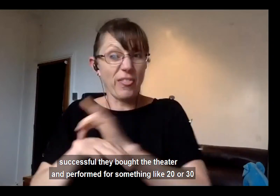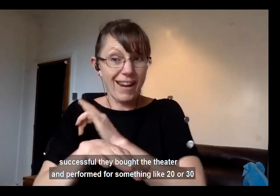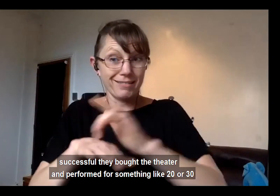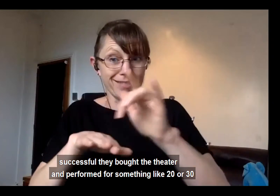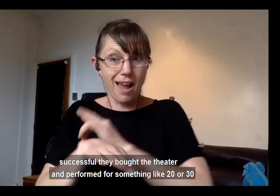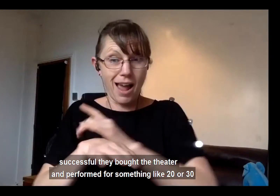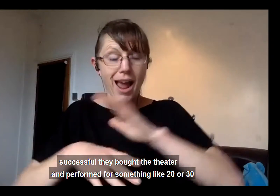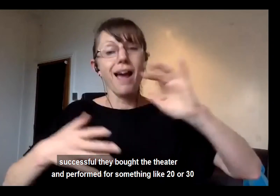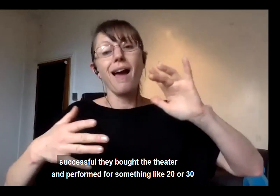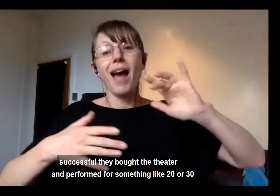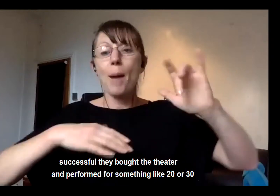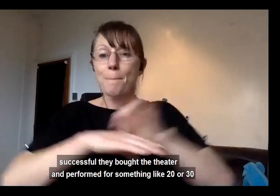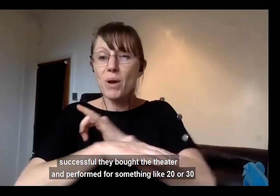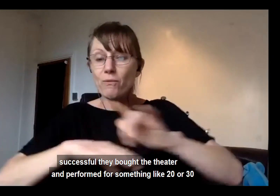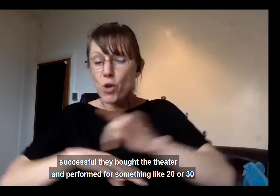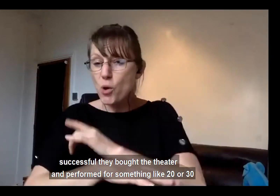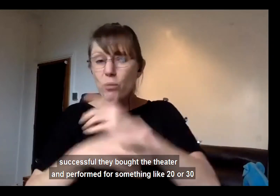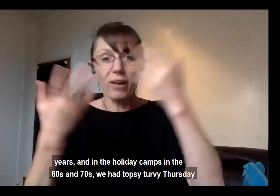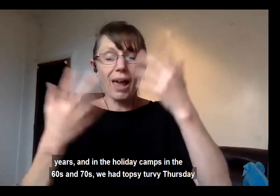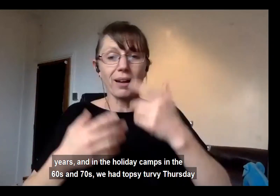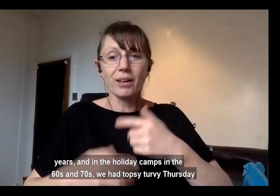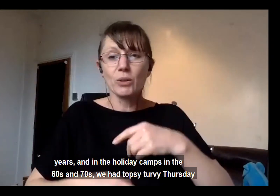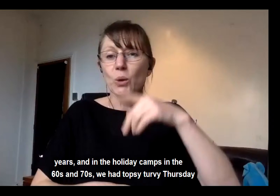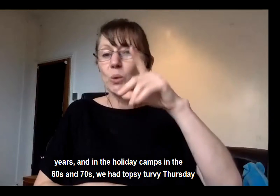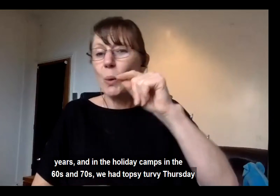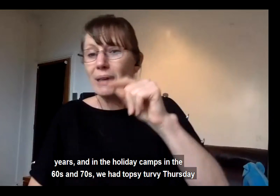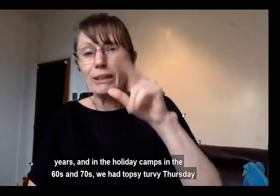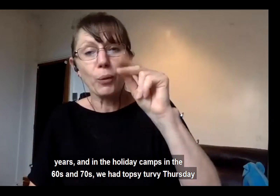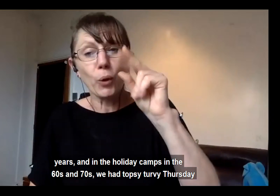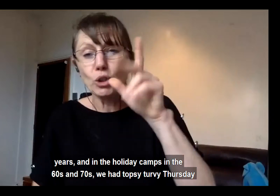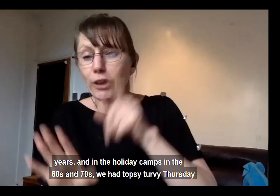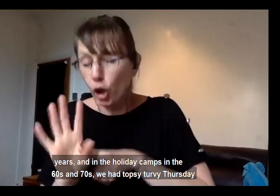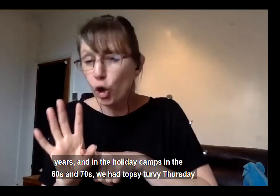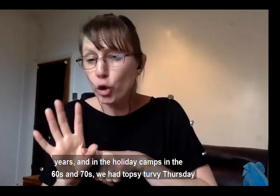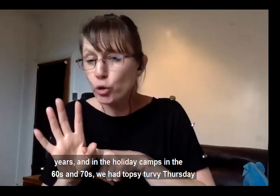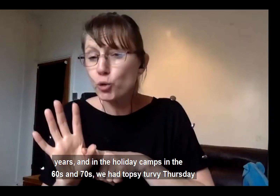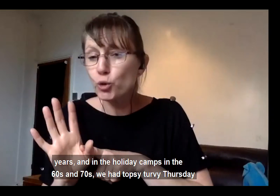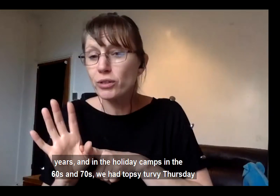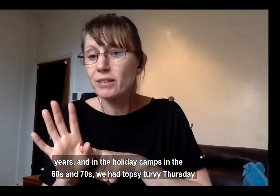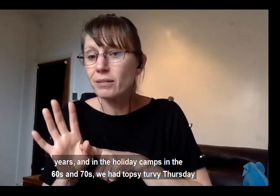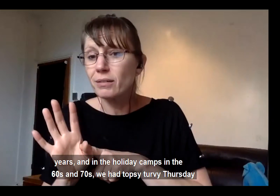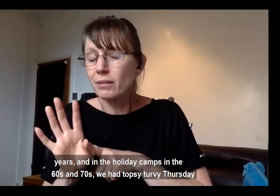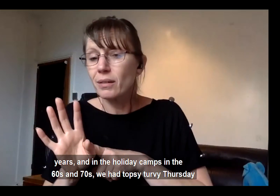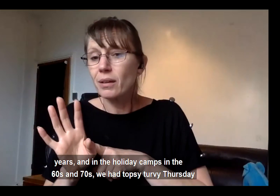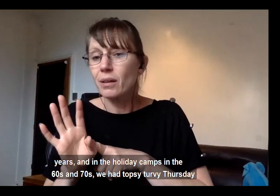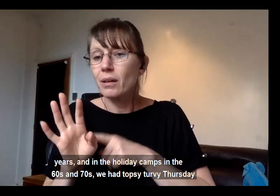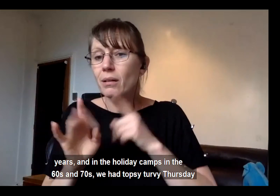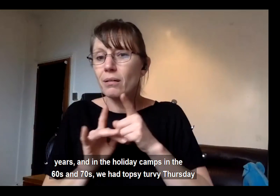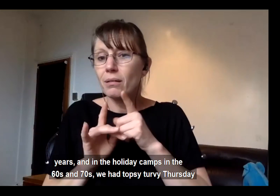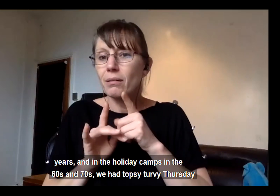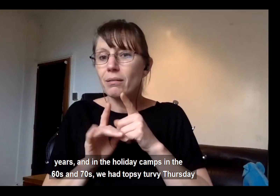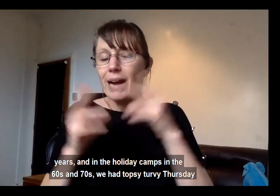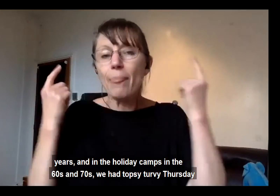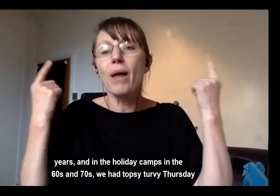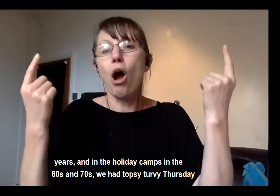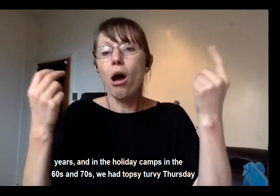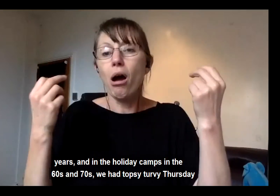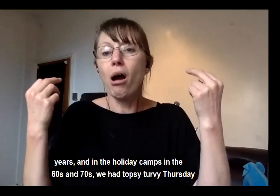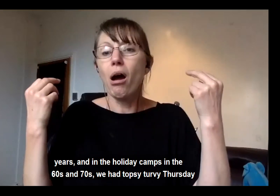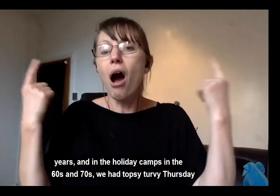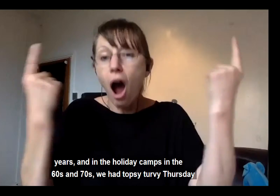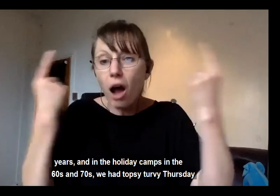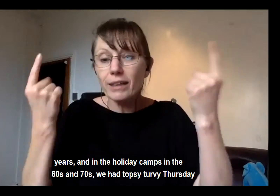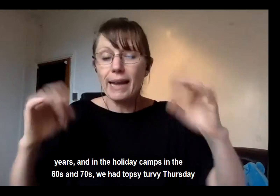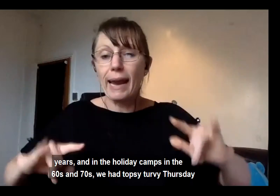and performed for something like 20 or 30 years. And in the holiday camps in